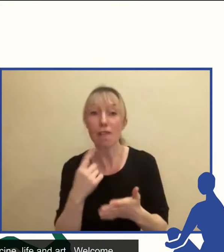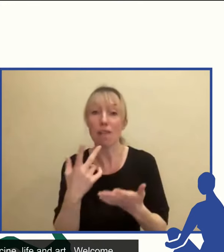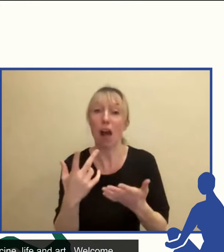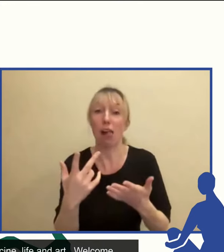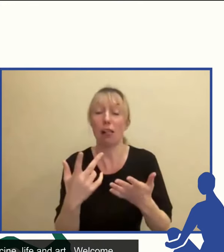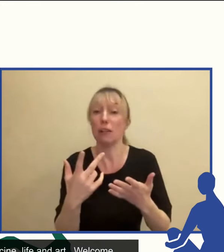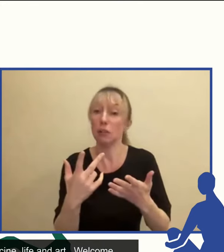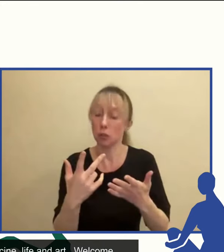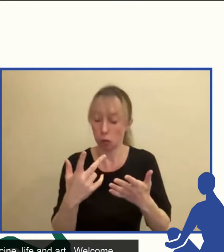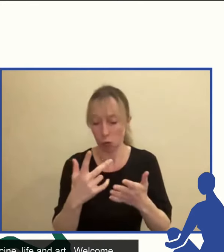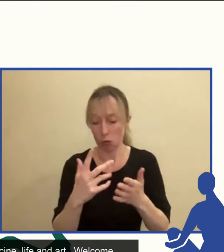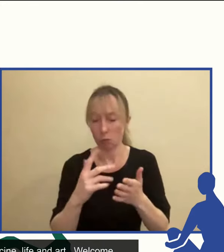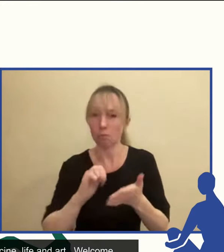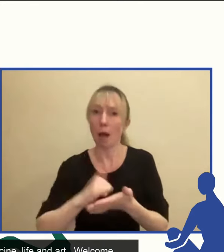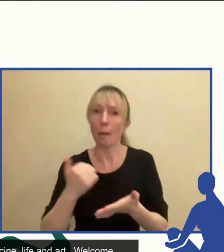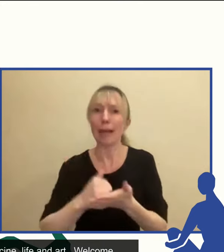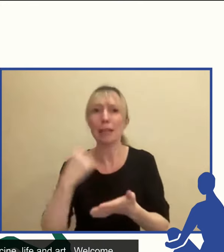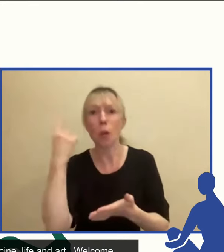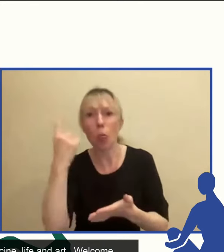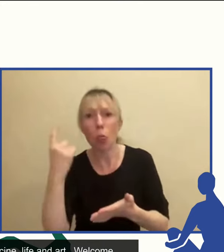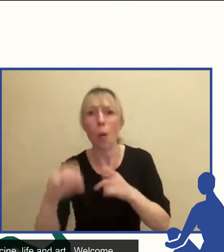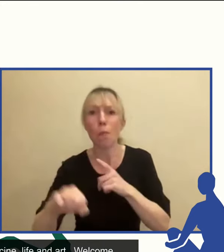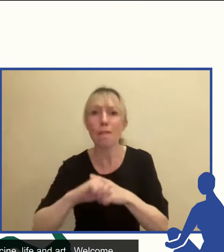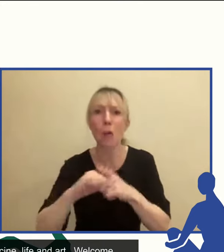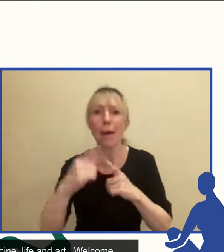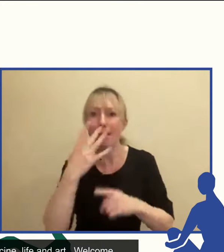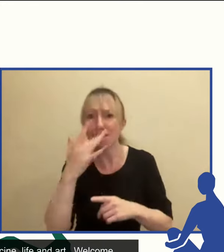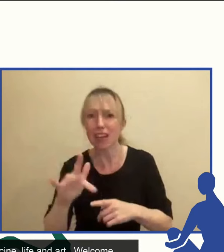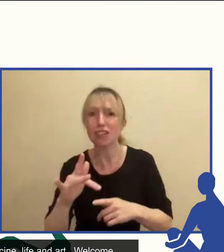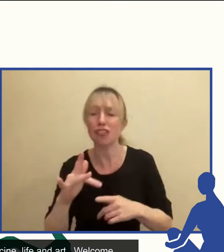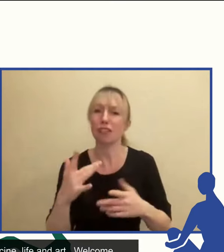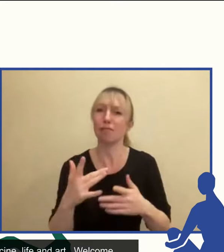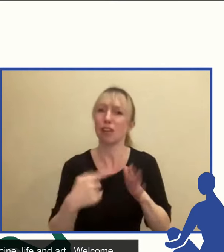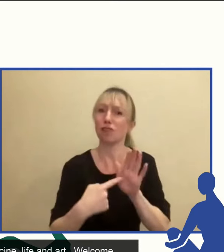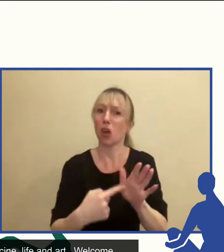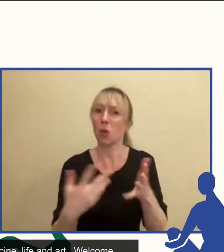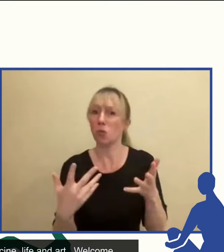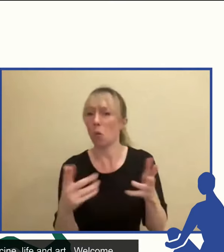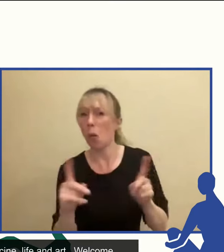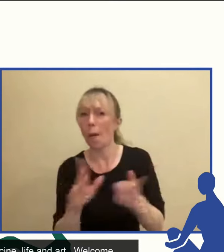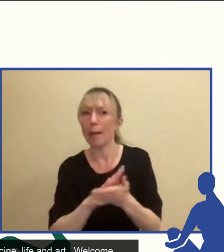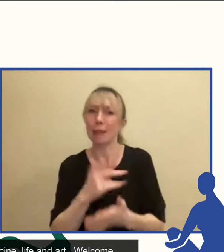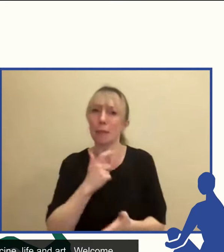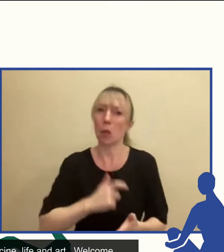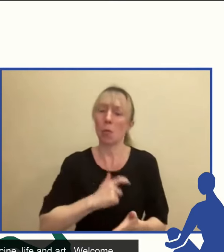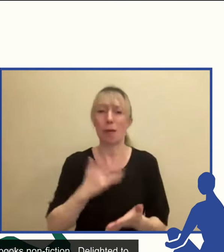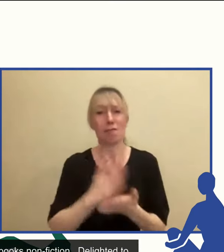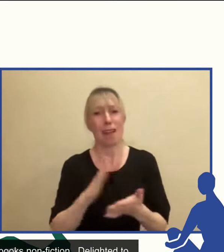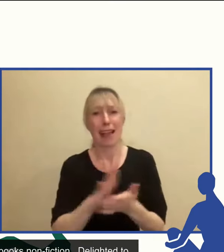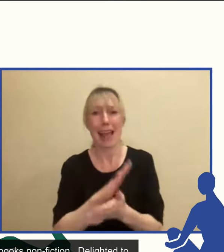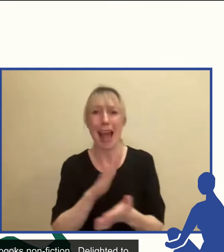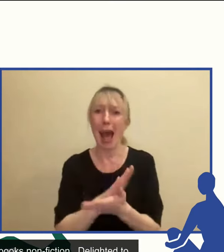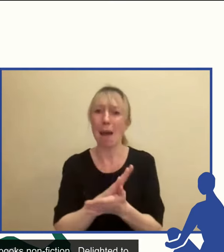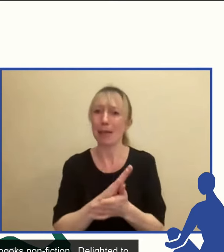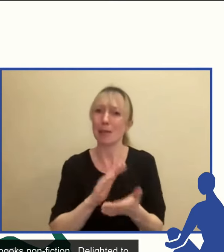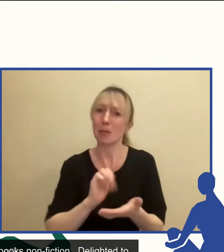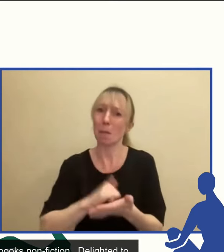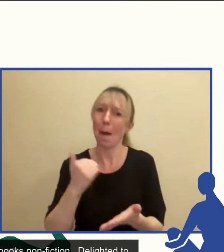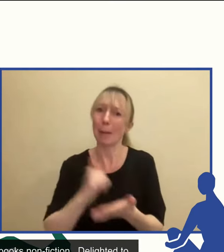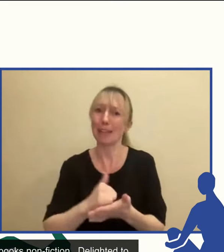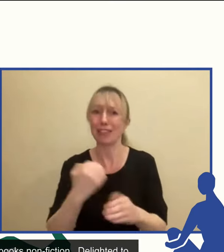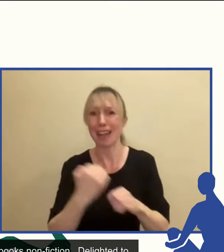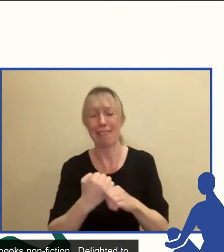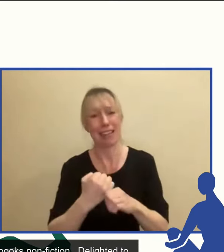non-fiction that illuminates health and being human. And we were really delighted to publish Gavin's short but powerful, wise book, Recovery, last